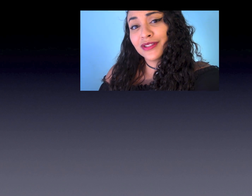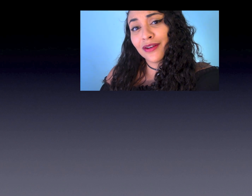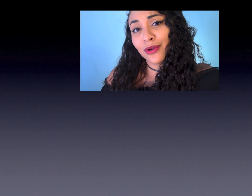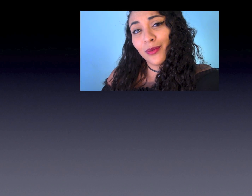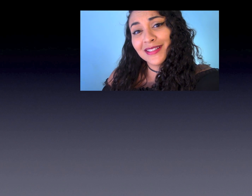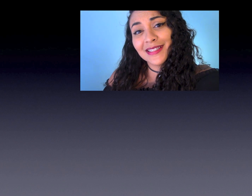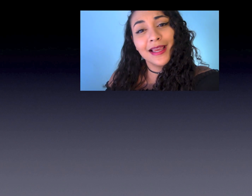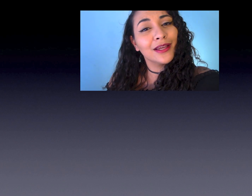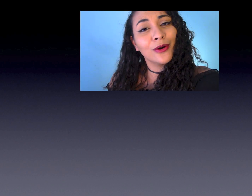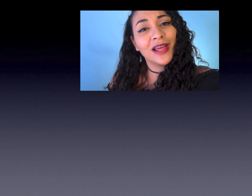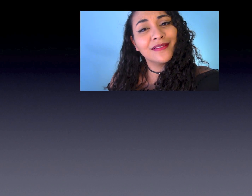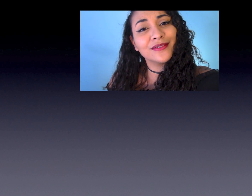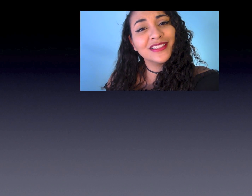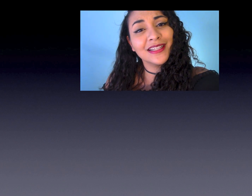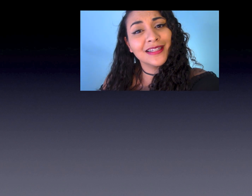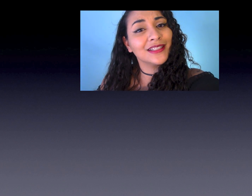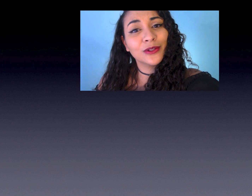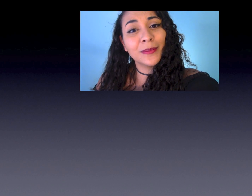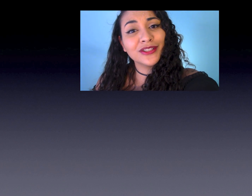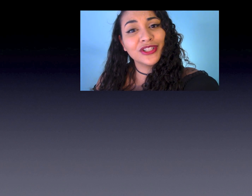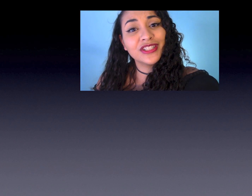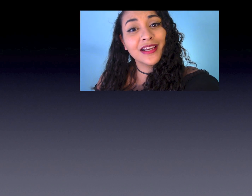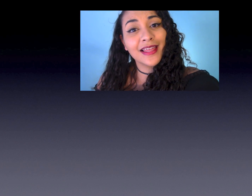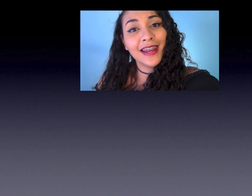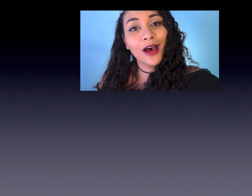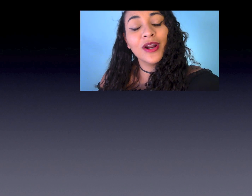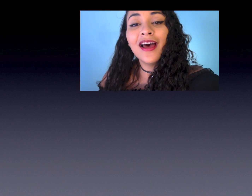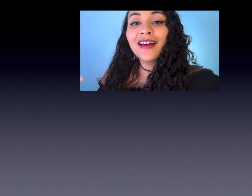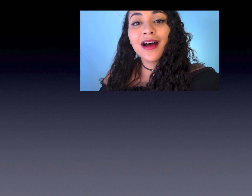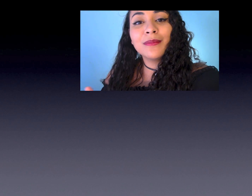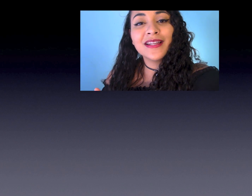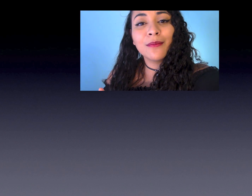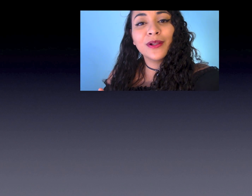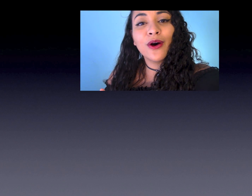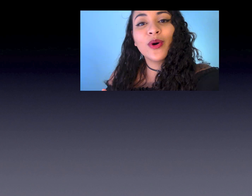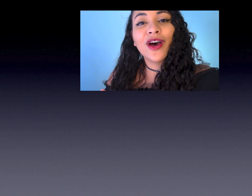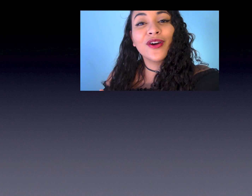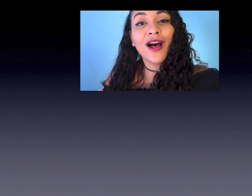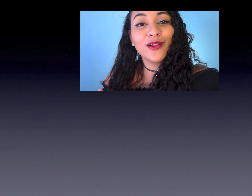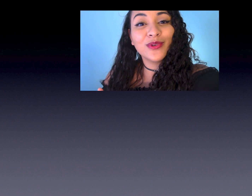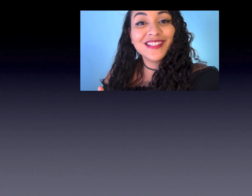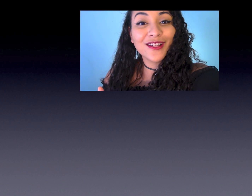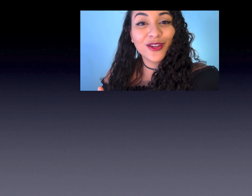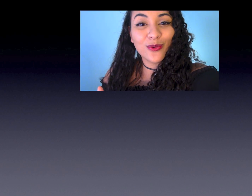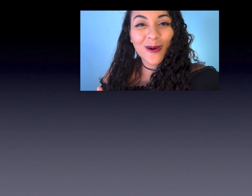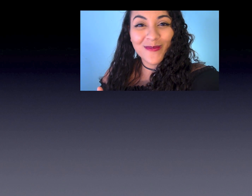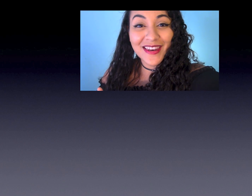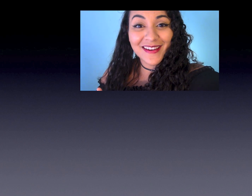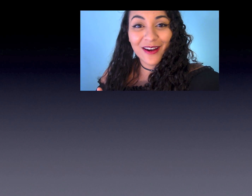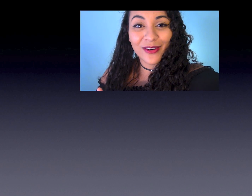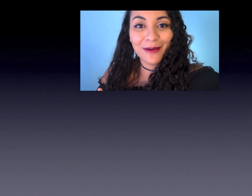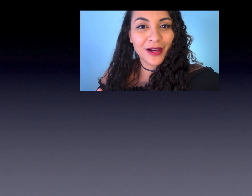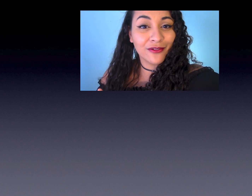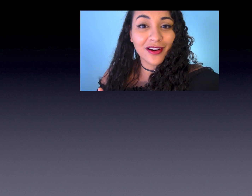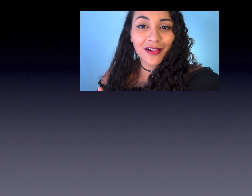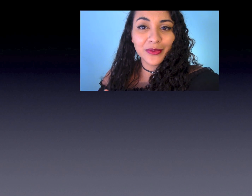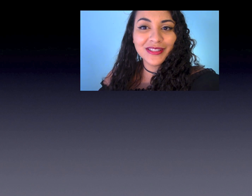every Wednesday, I go live every Sunday, so make sure to check that out. Comment down below what other Halloween song you want me to cover. I'm covering Halloween